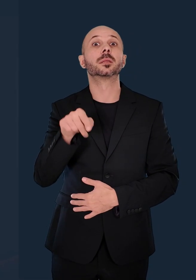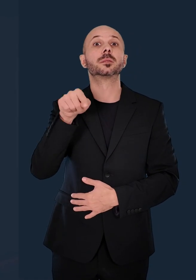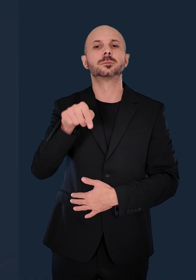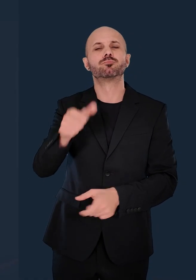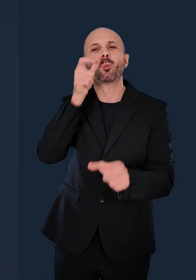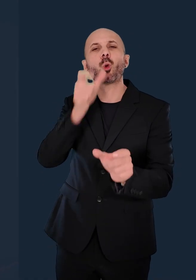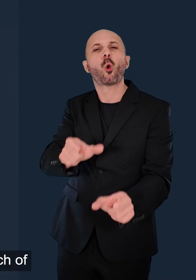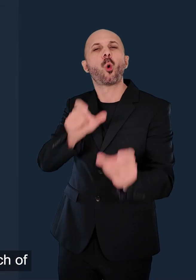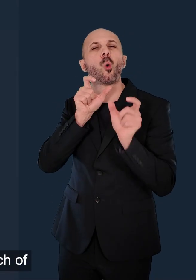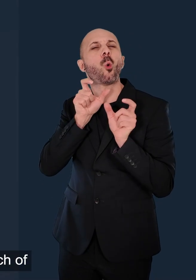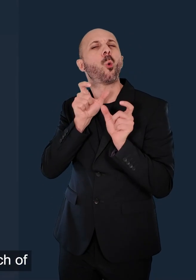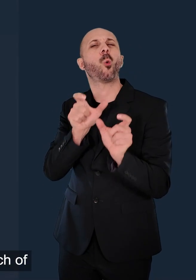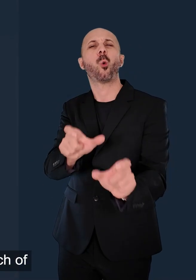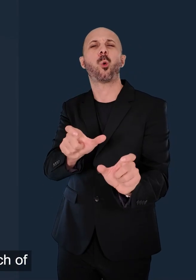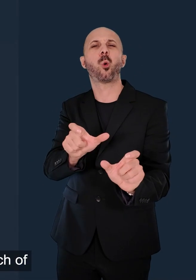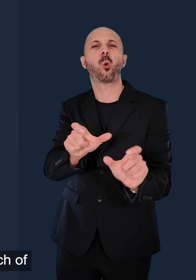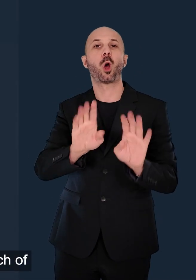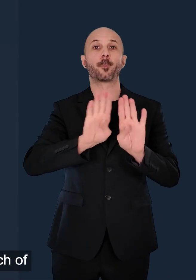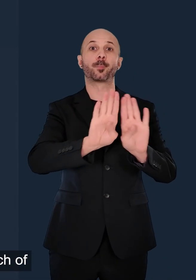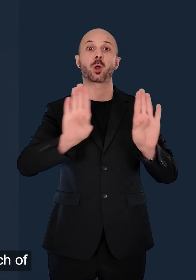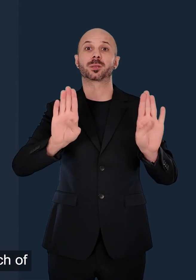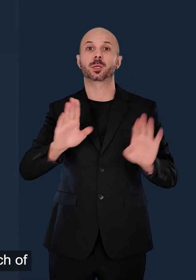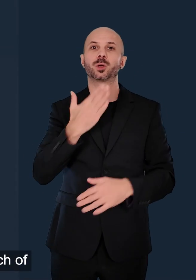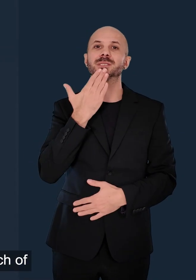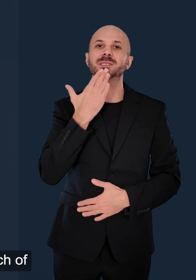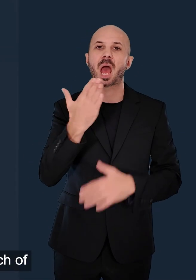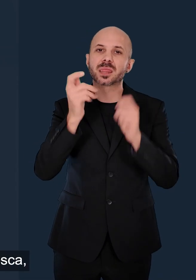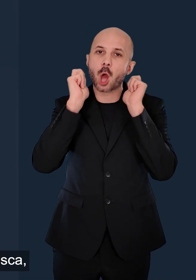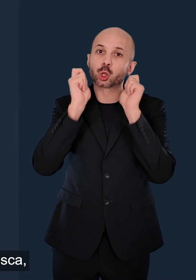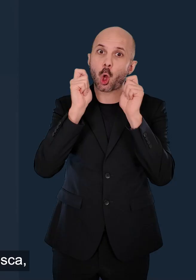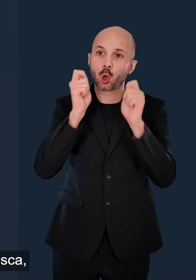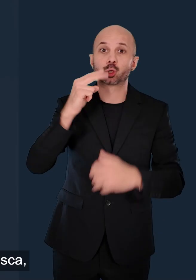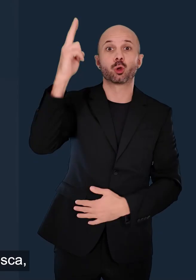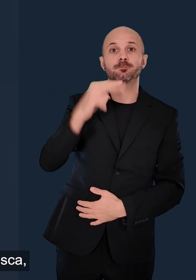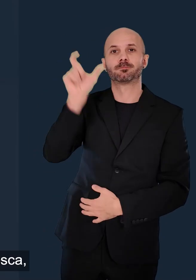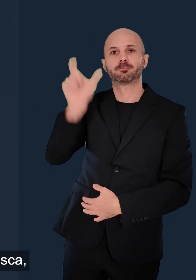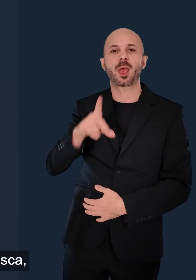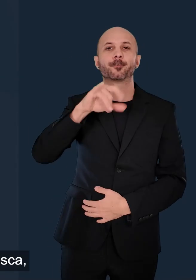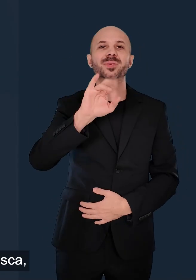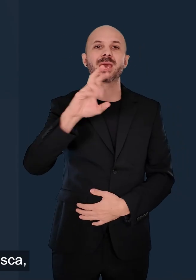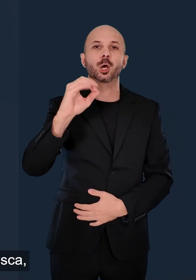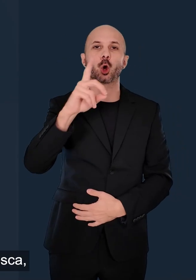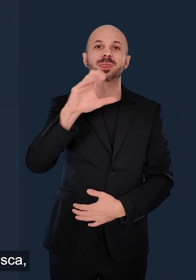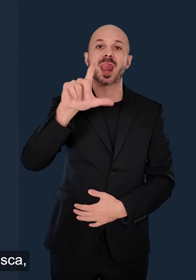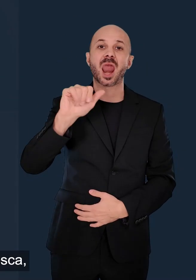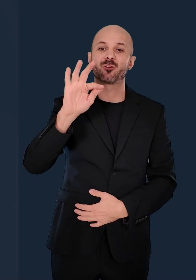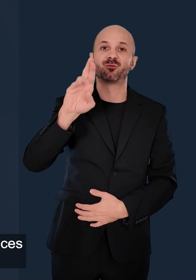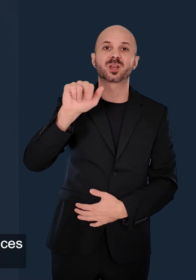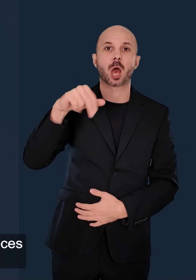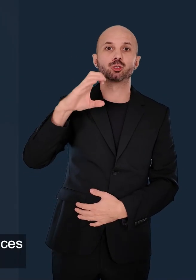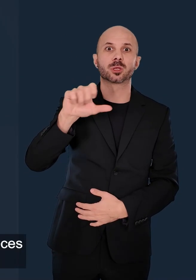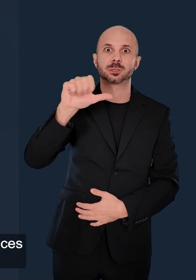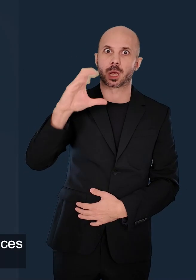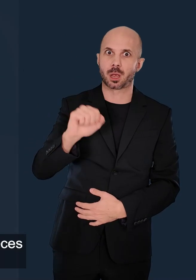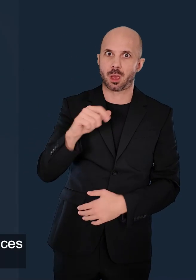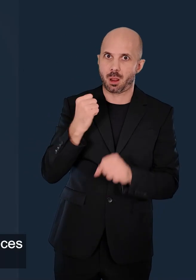Room 13 is entirely devoted to the Polyptych of St. Anthony by Piero della Francesca, one